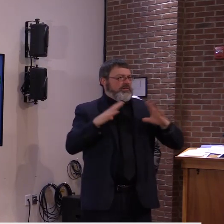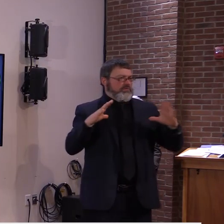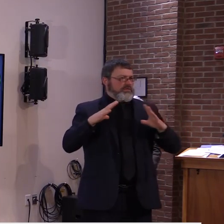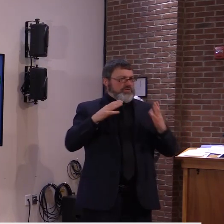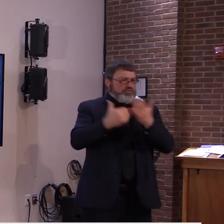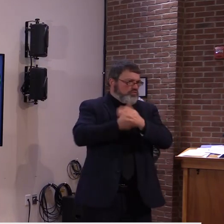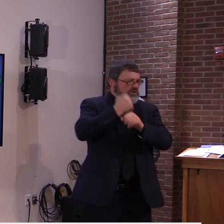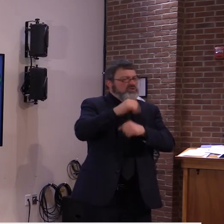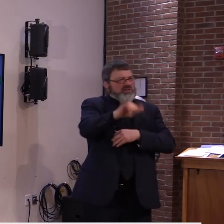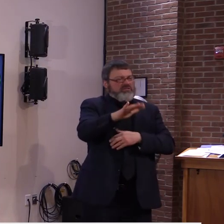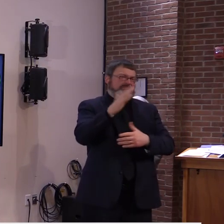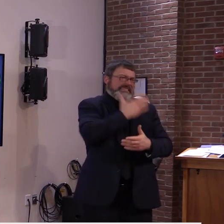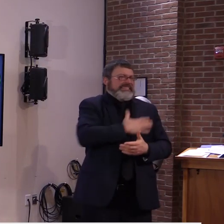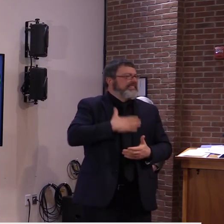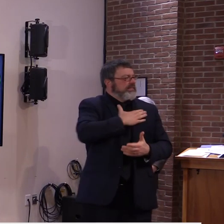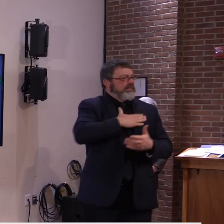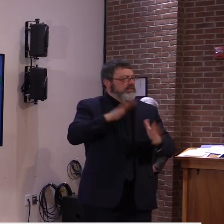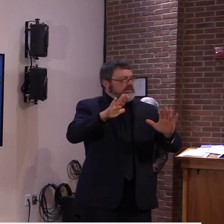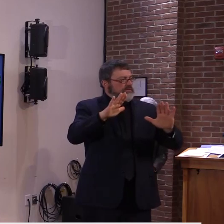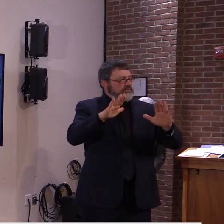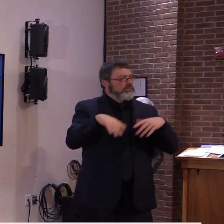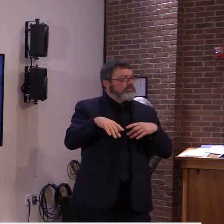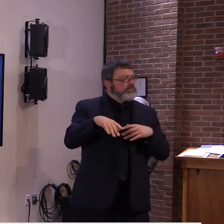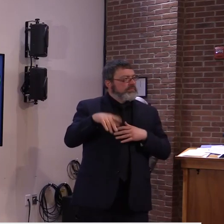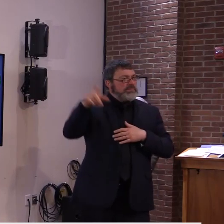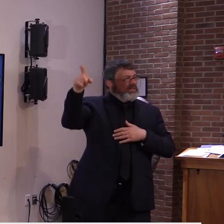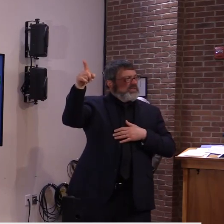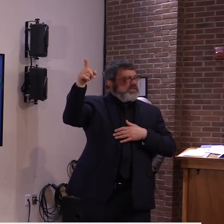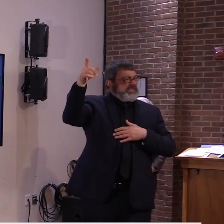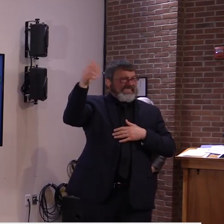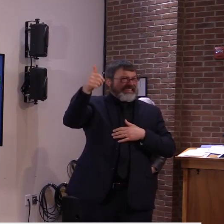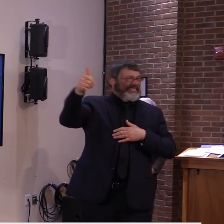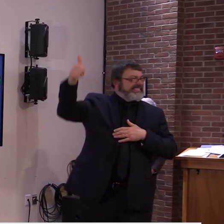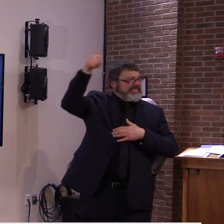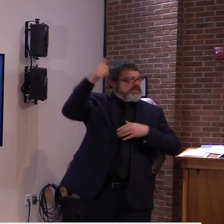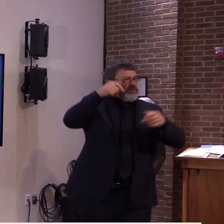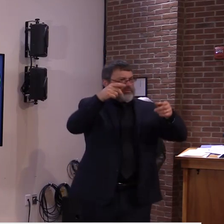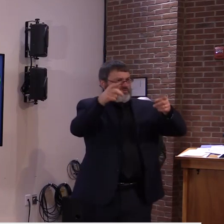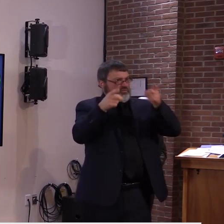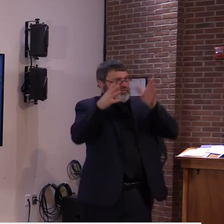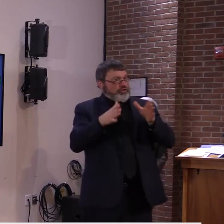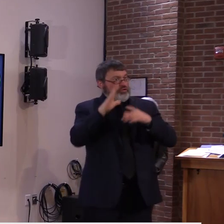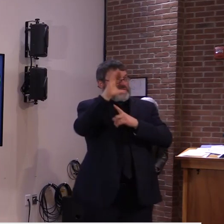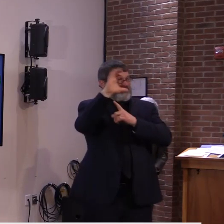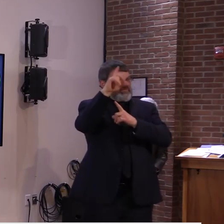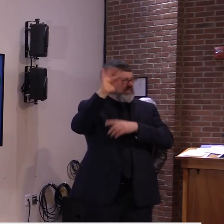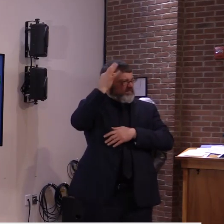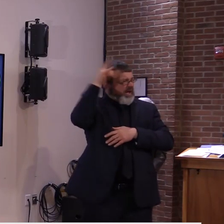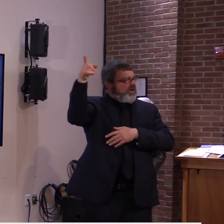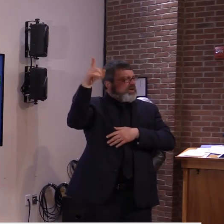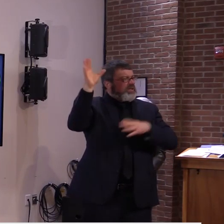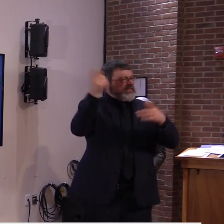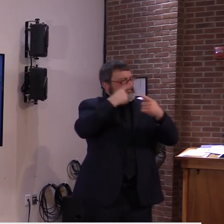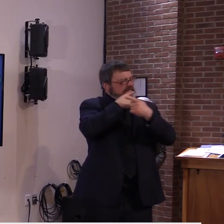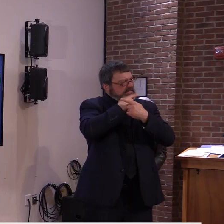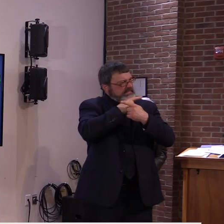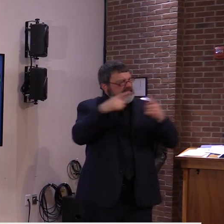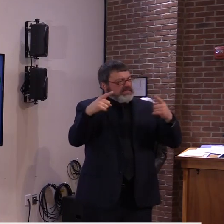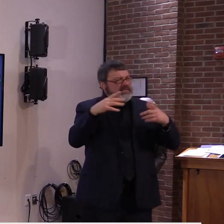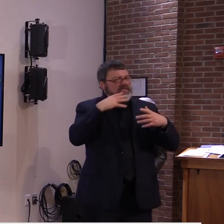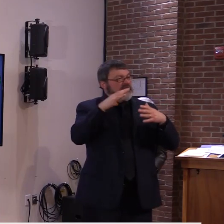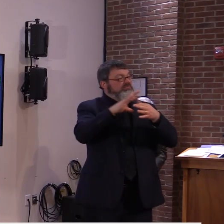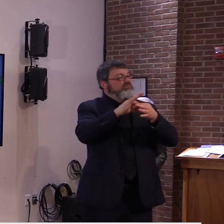yesterday, CDC Director Robert Redfield stated in his strongest language to date, "We're heading into the